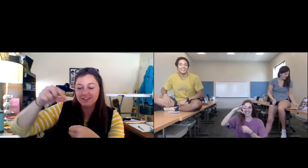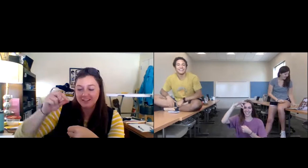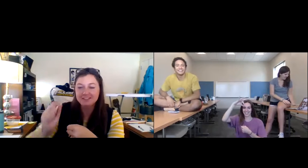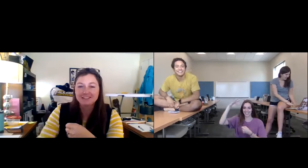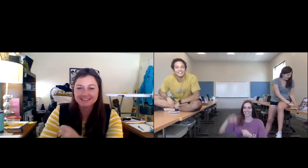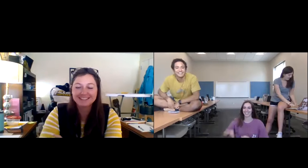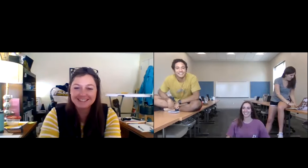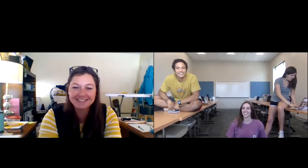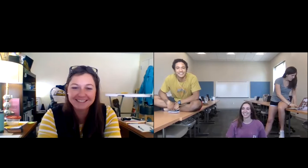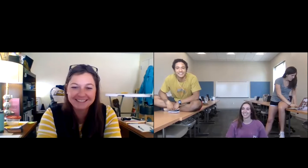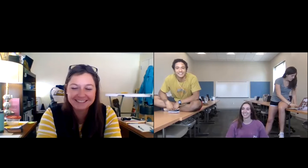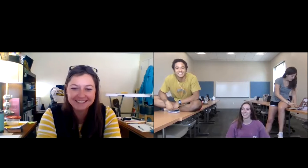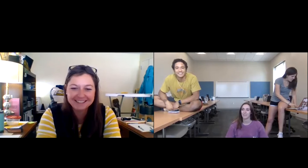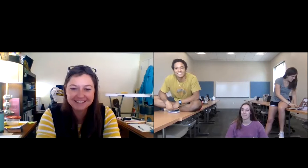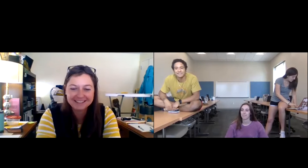coming out of there.